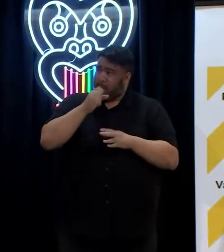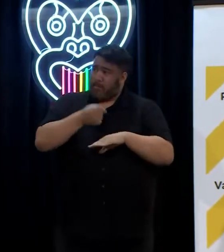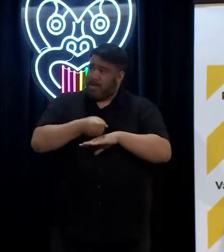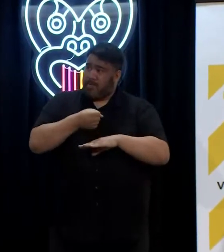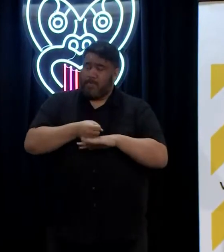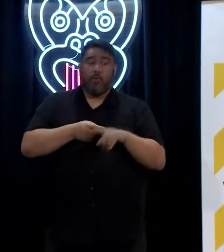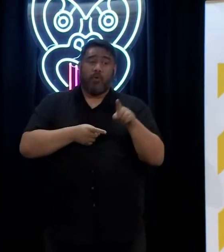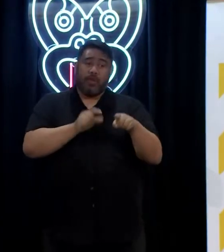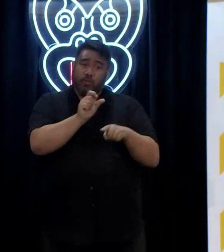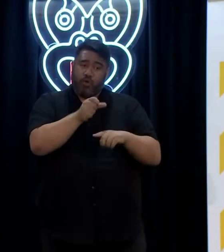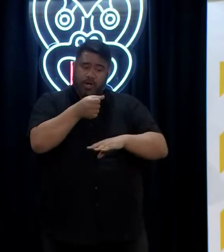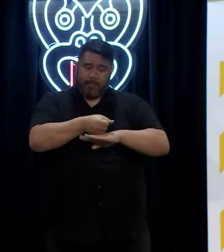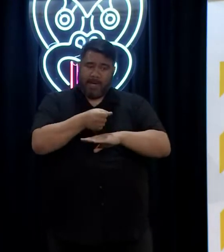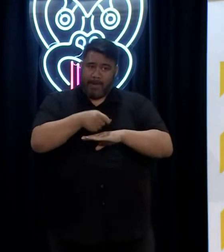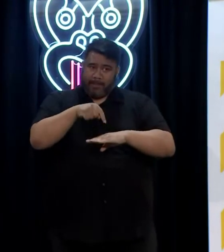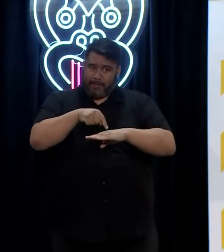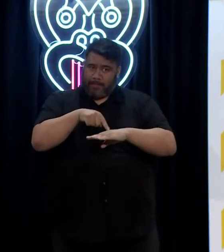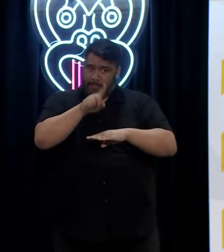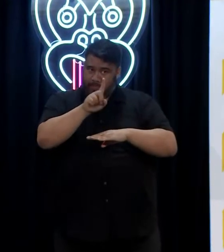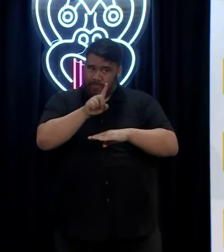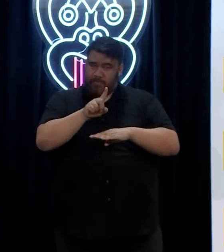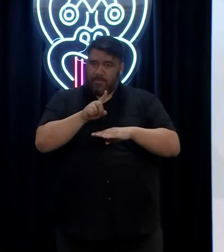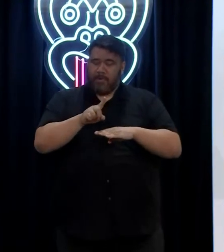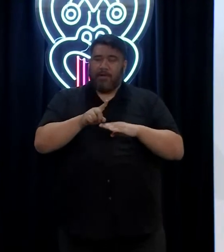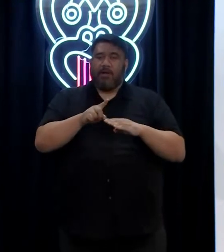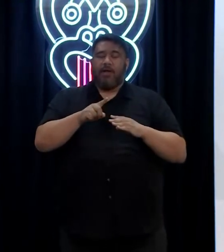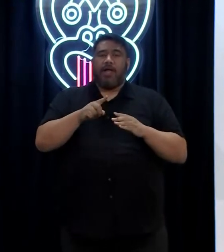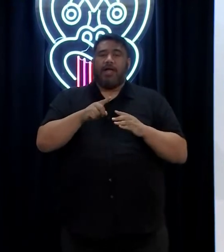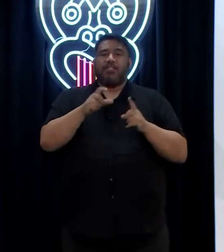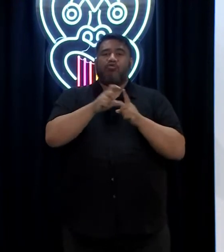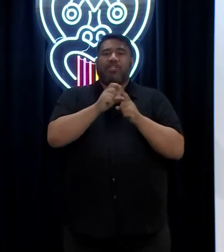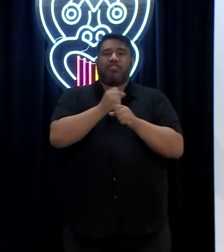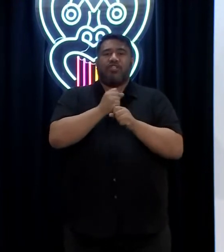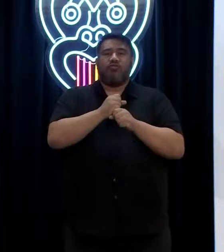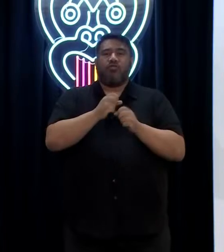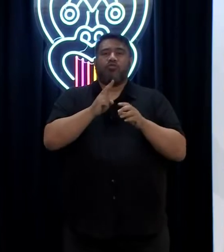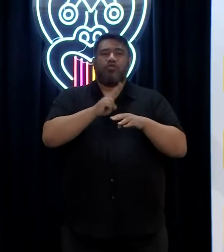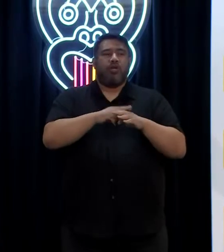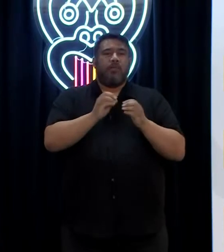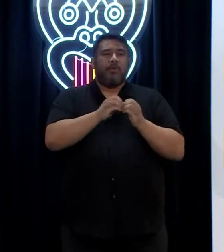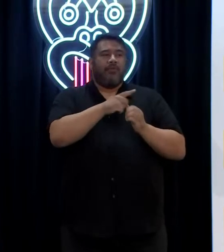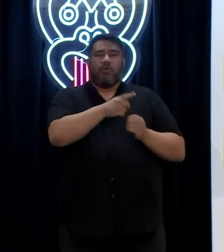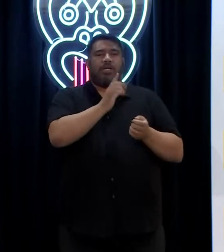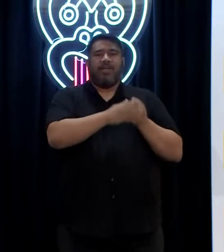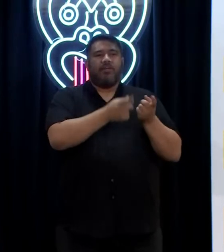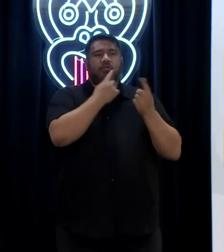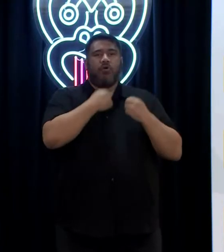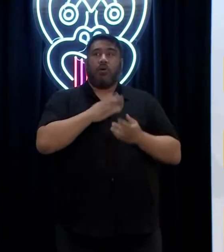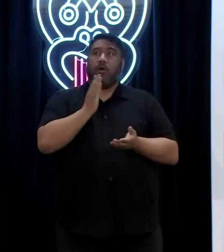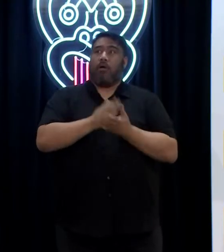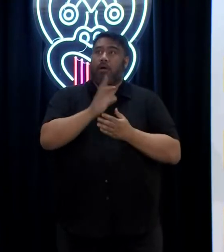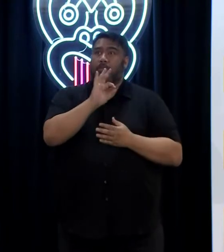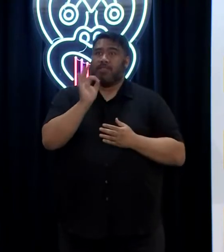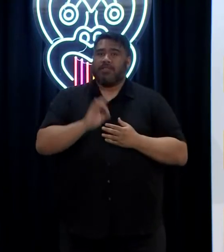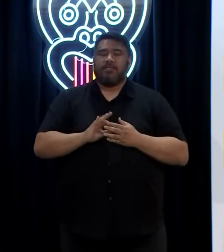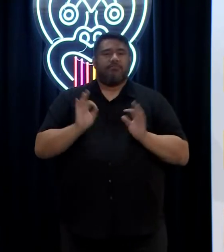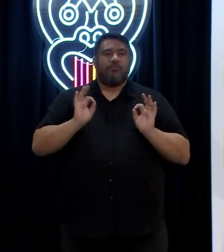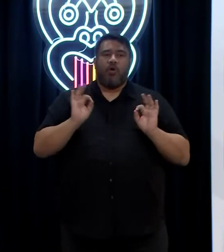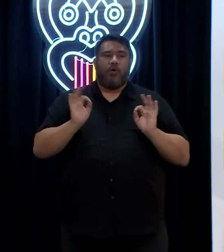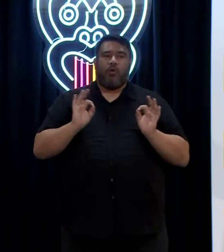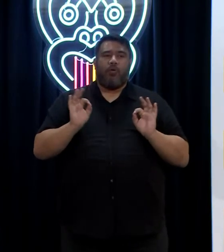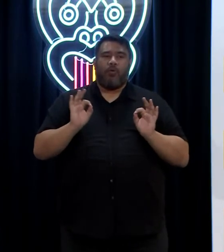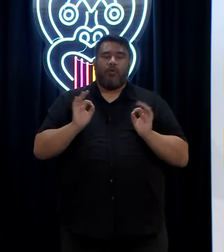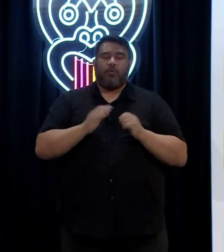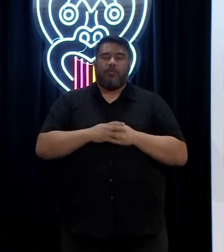the very important word in the phrase there, and the Director General, no, and we haven't had a firm piece of advice around a percentage target like that from the